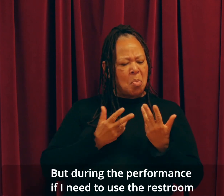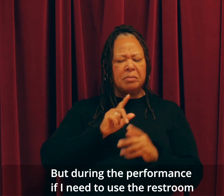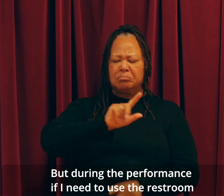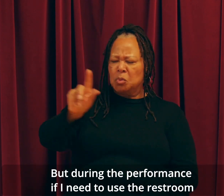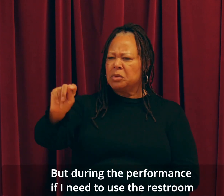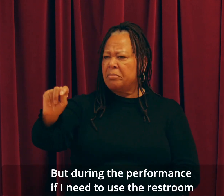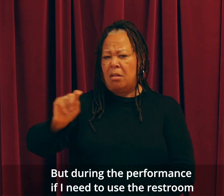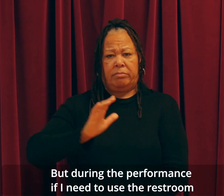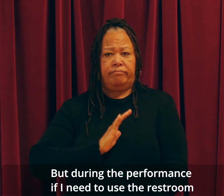use the restroom,